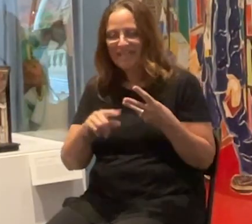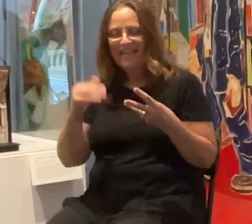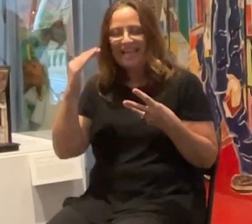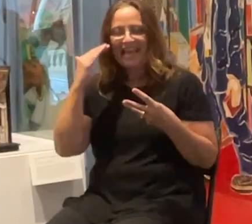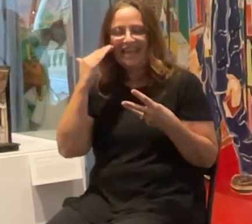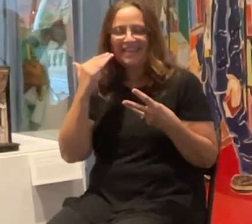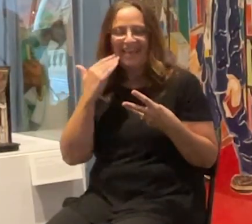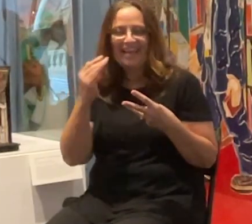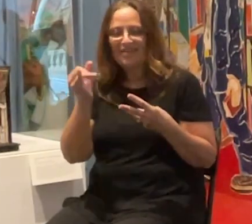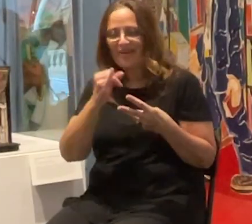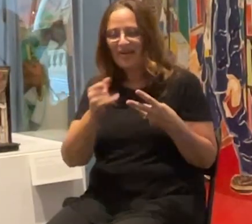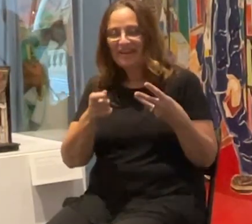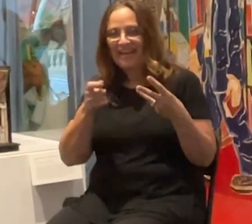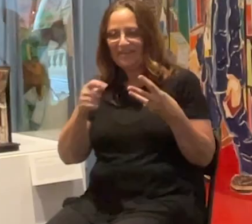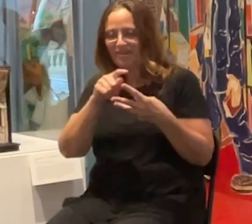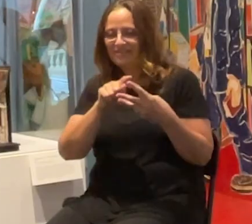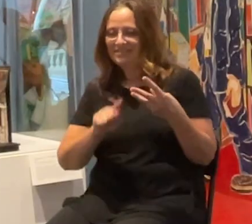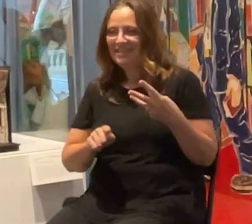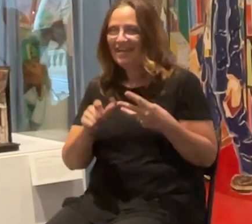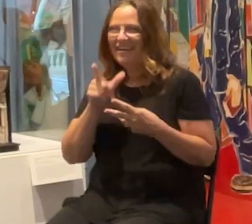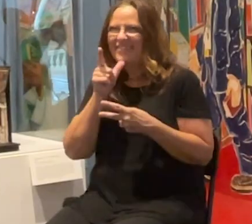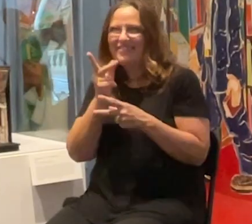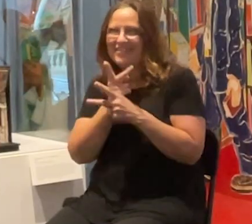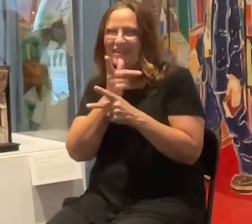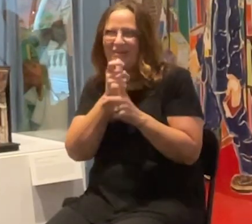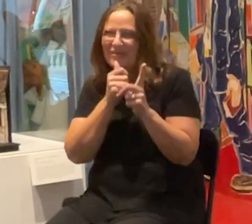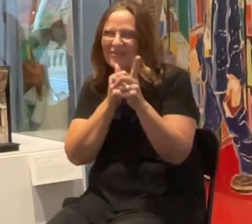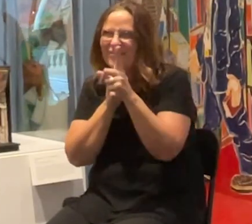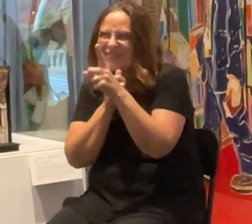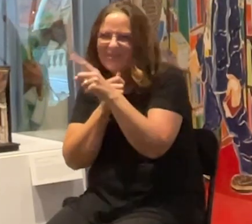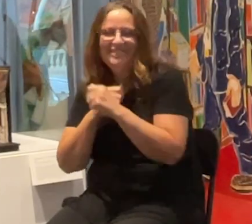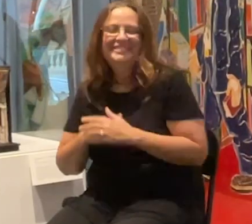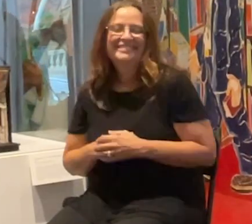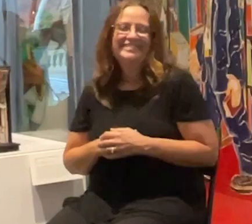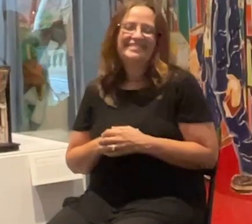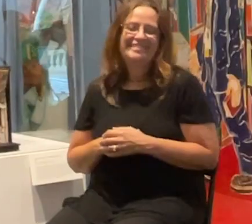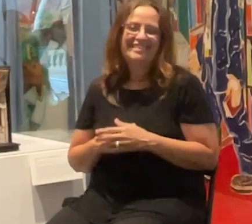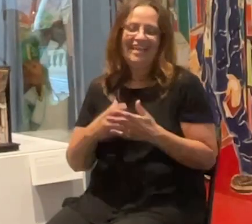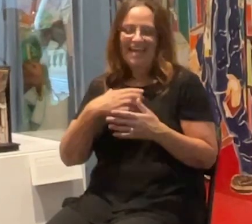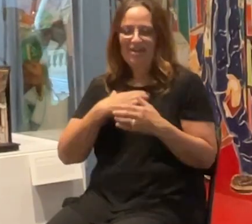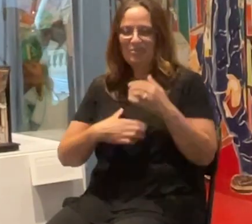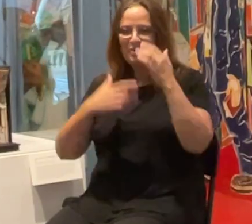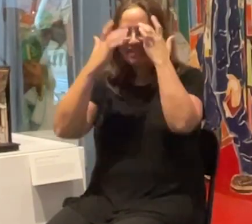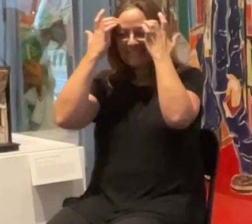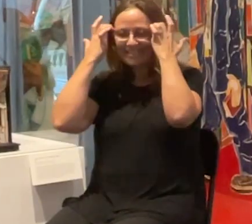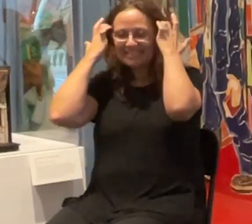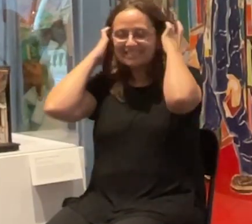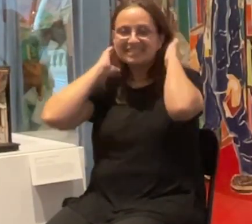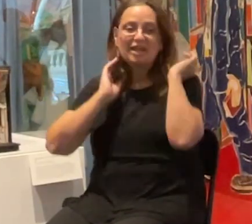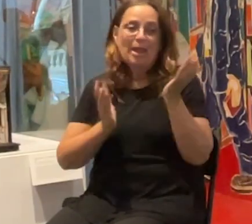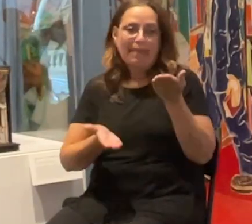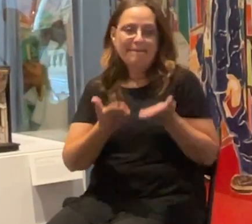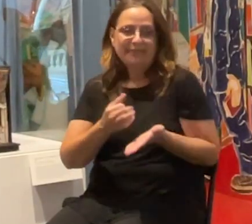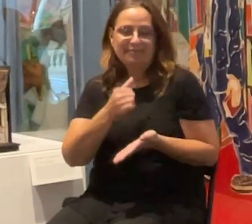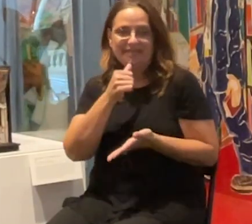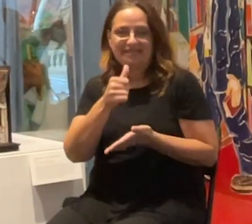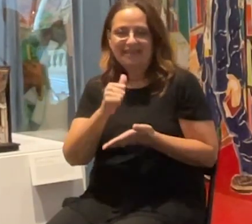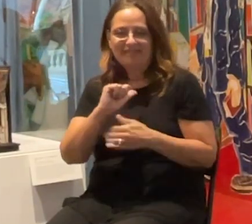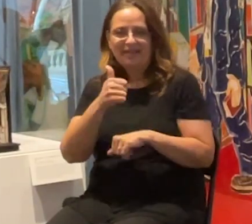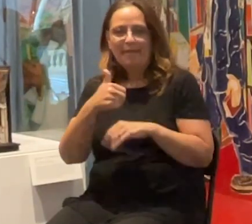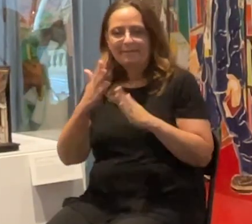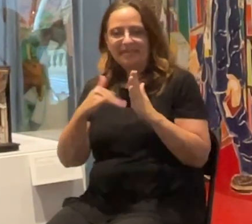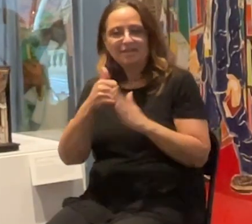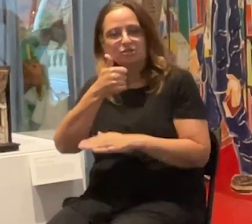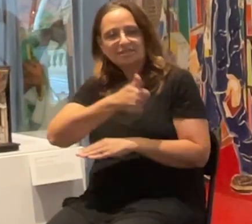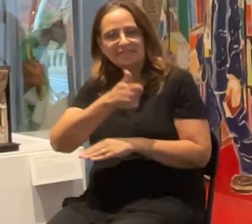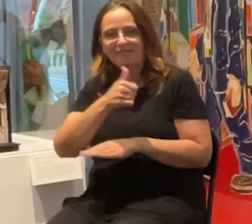handler and a few other people that I haven't figured out who they all are. Yeah, yeah. And I almost wish that you had, or maybe you did and I haven't found it, painted